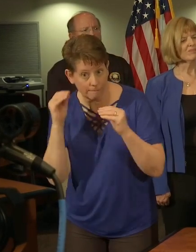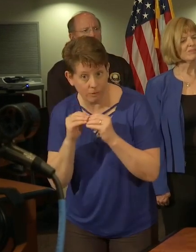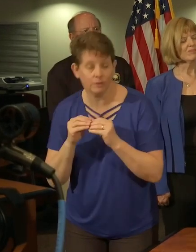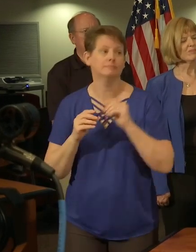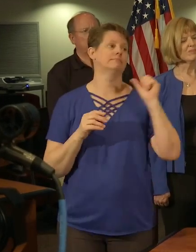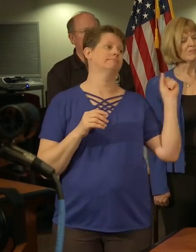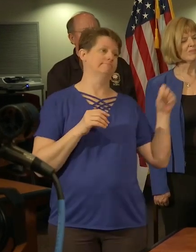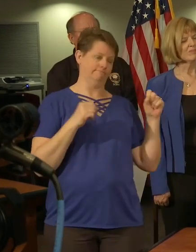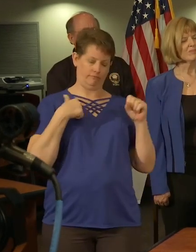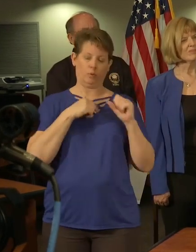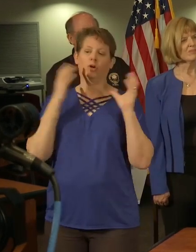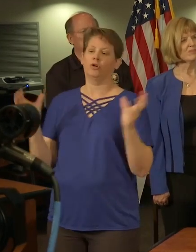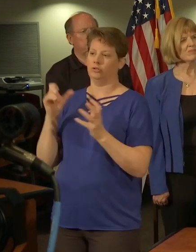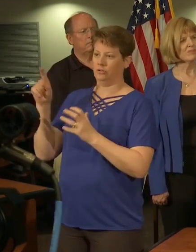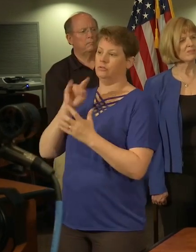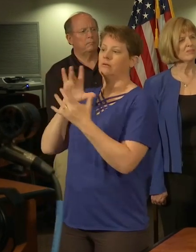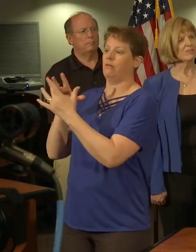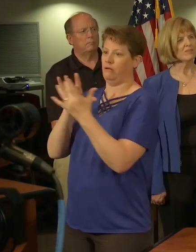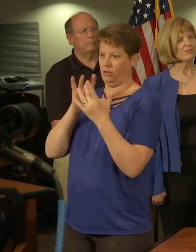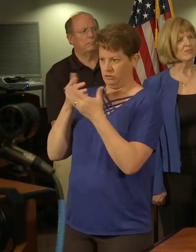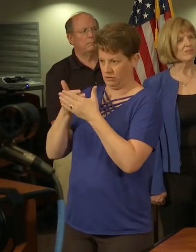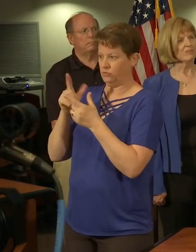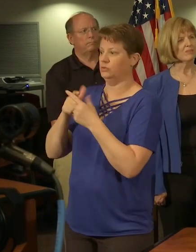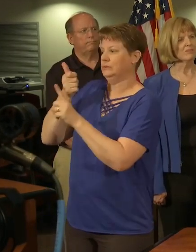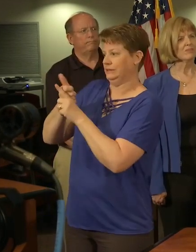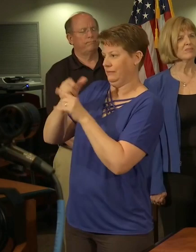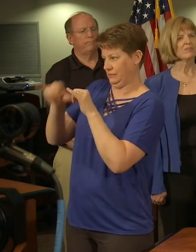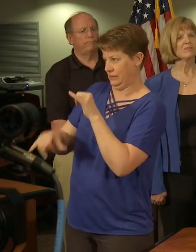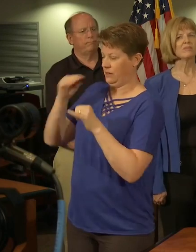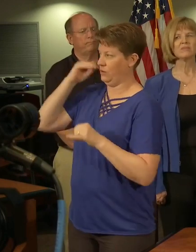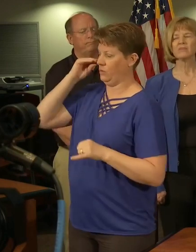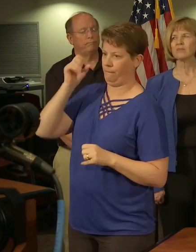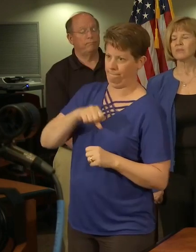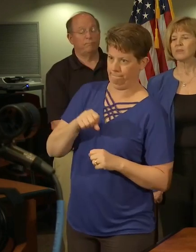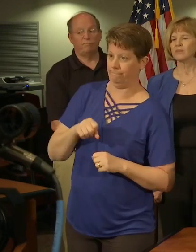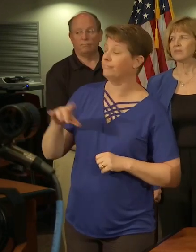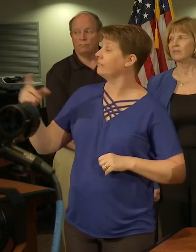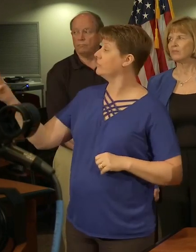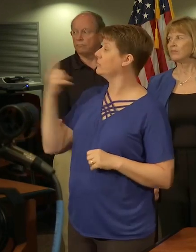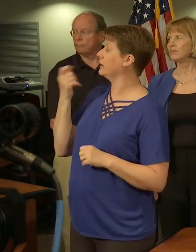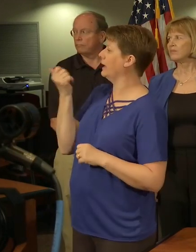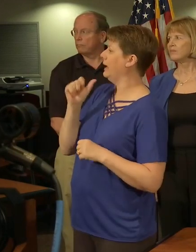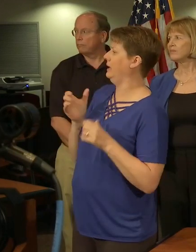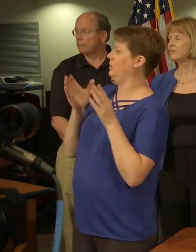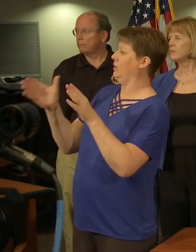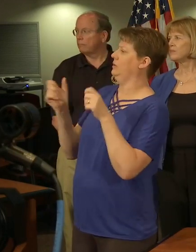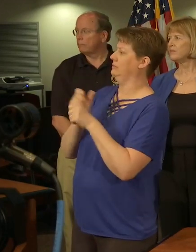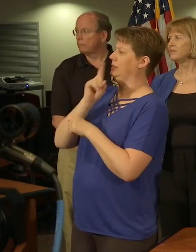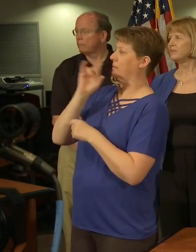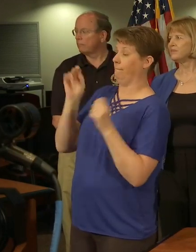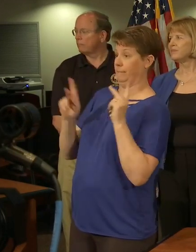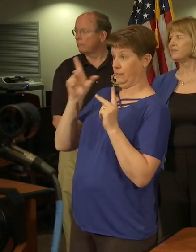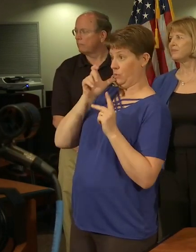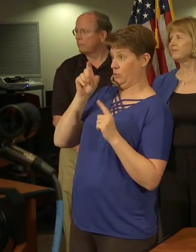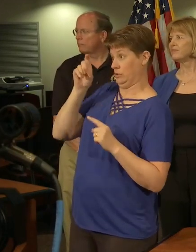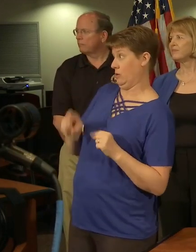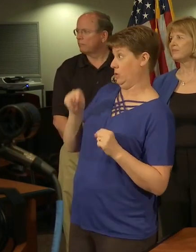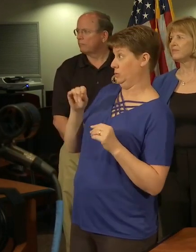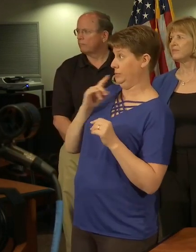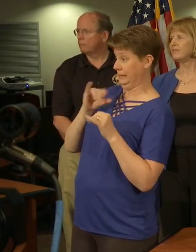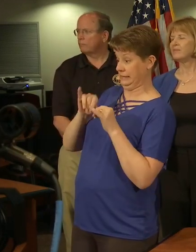are encouraging the close contacts of known cases to self-quarantine. Is there any way to ensure people who are supposed to